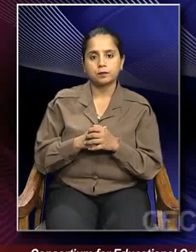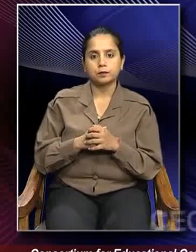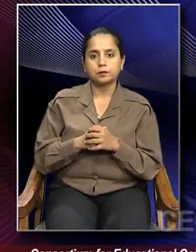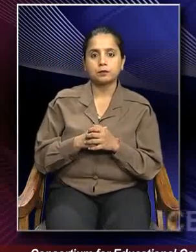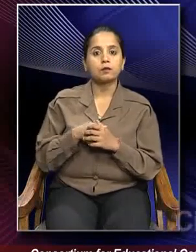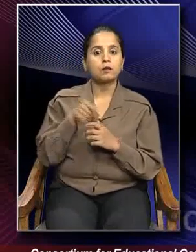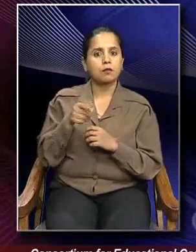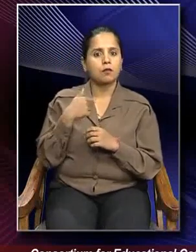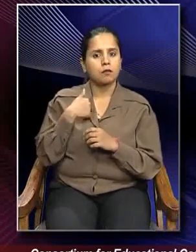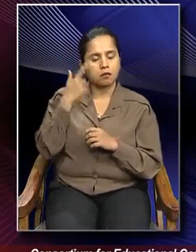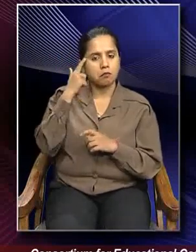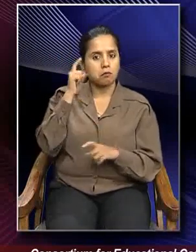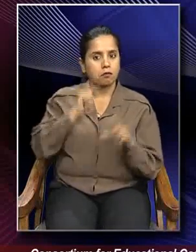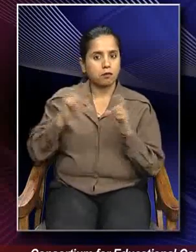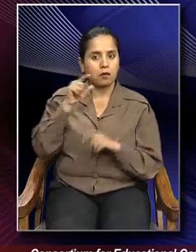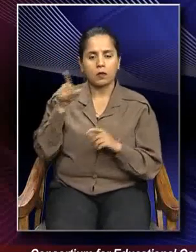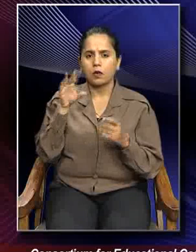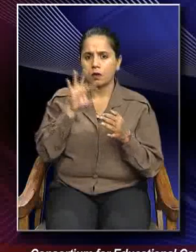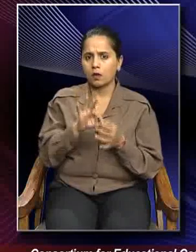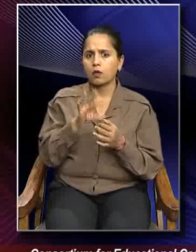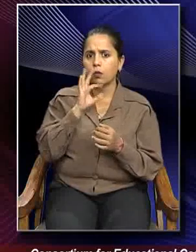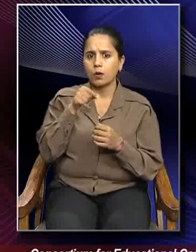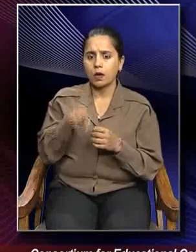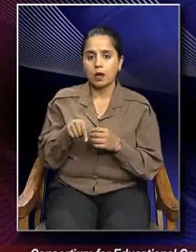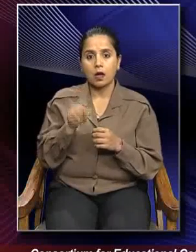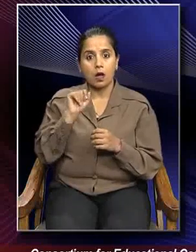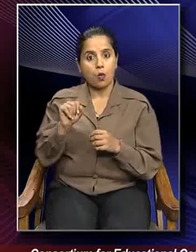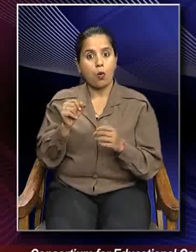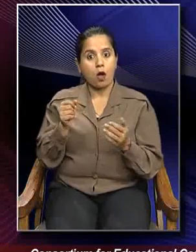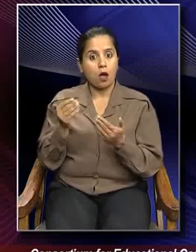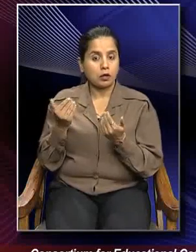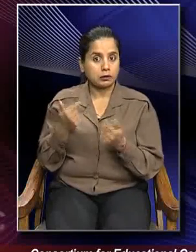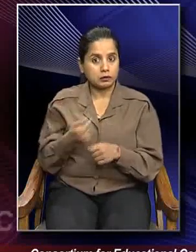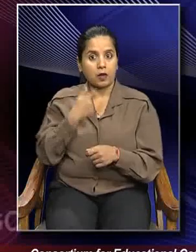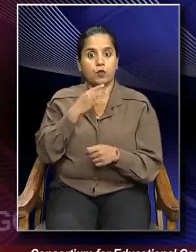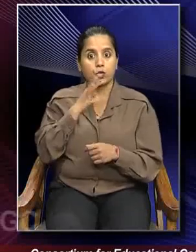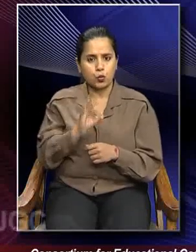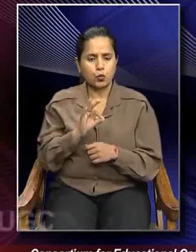So consciousness is not regarded as the essence of the self.